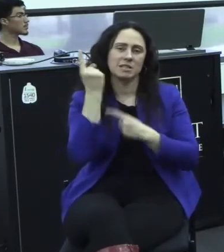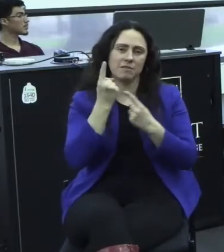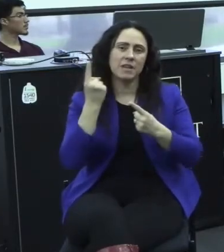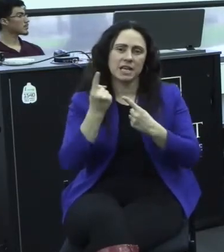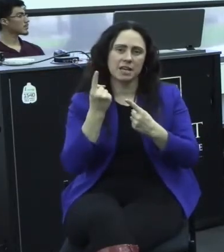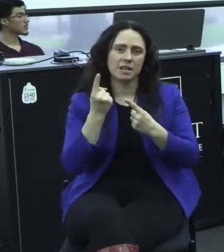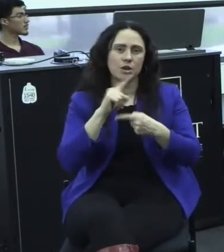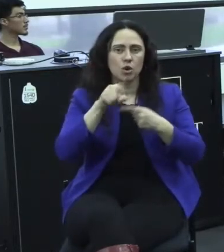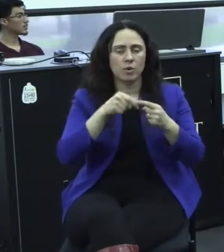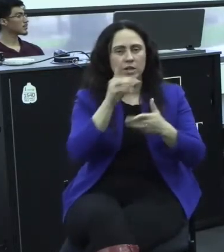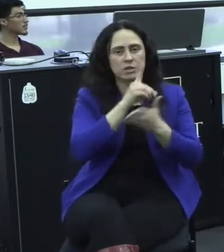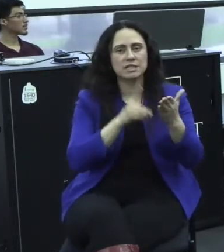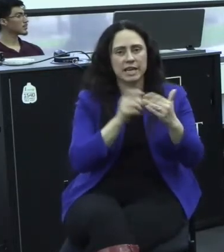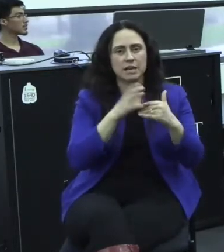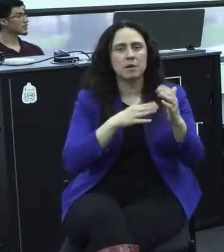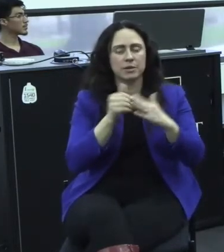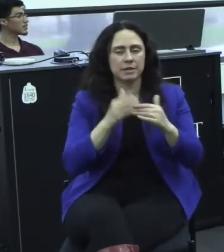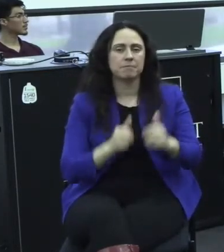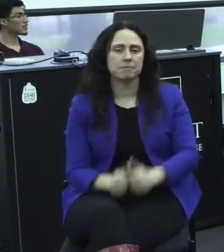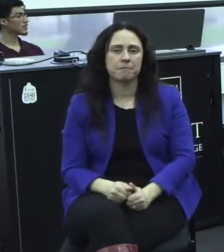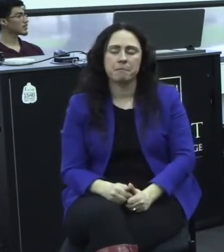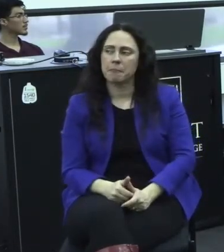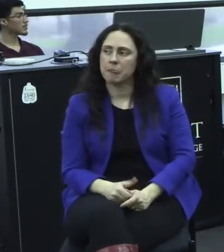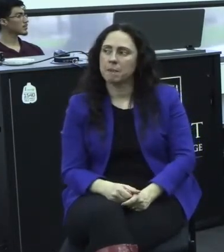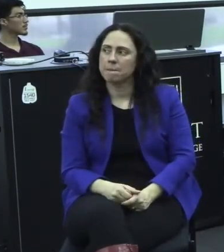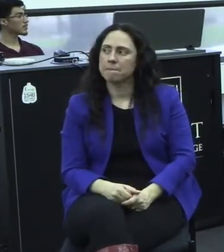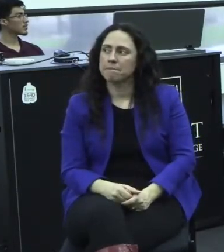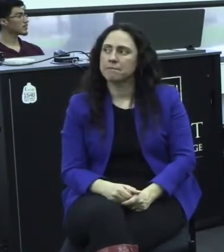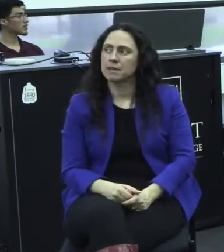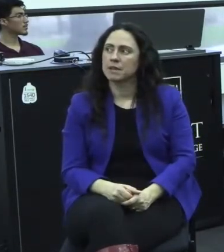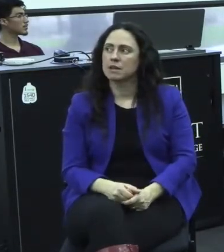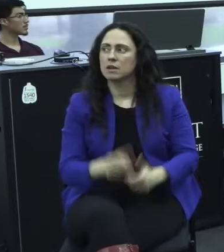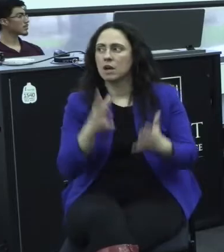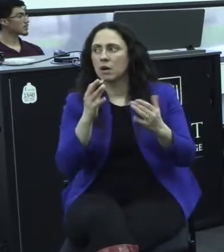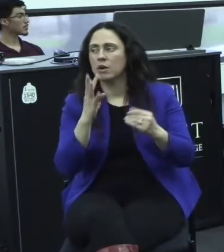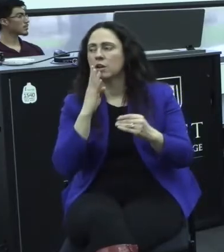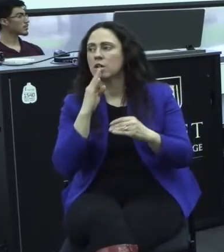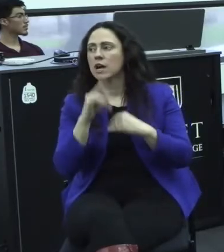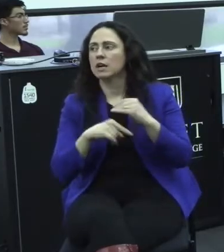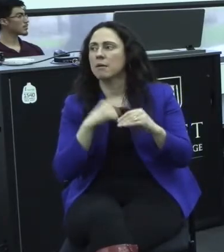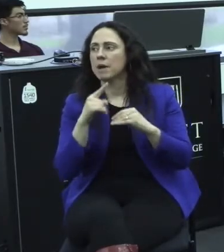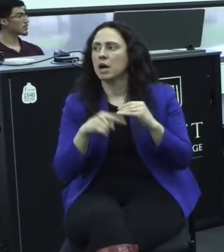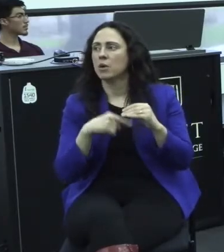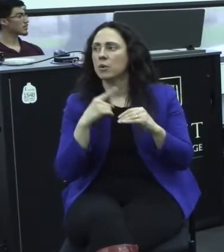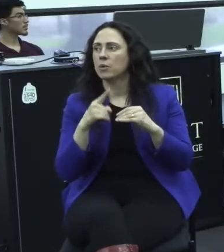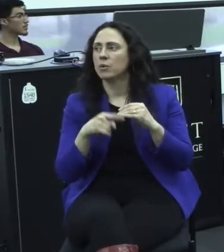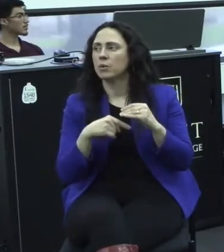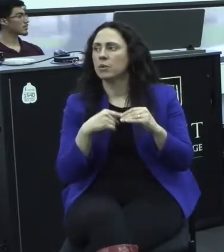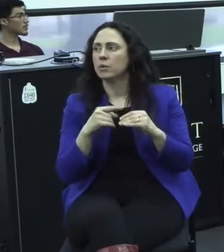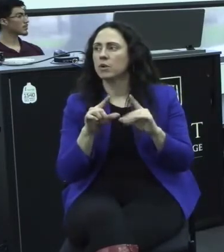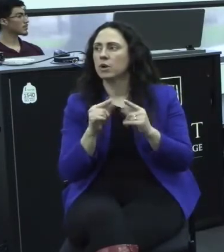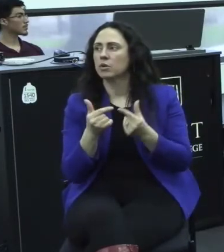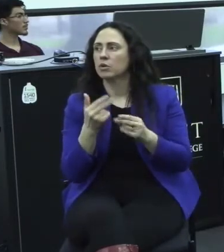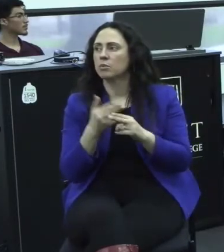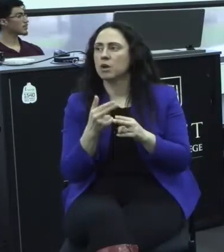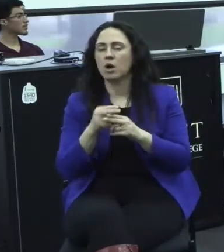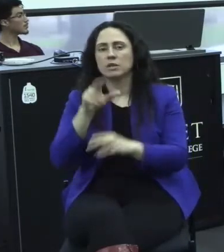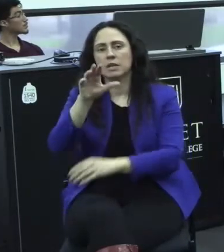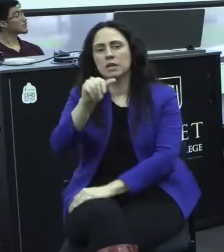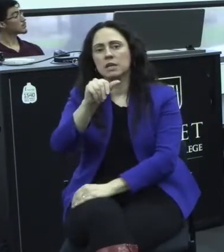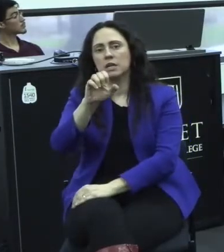order when you're designing a building. I wanted to talk a little bit about a group called